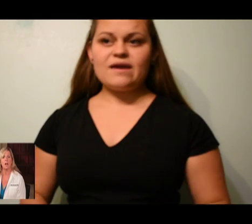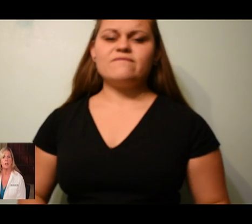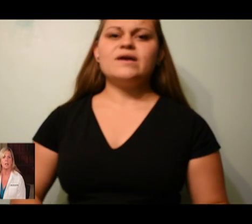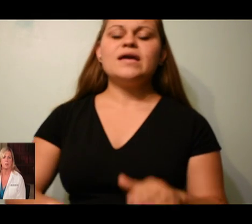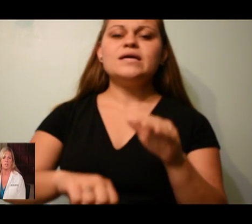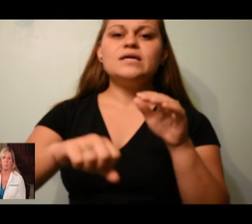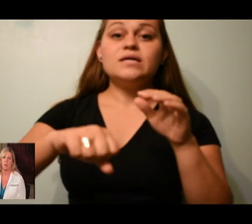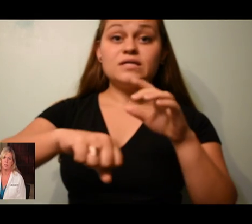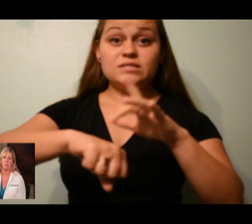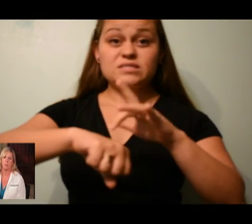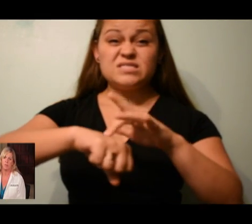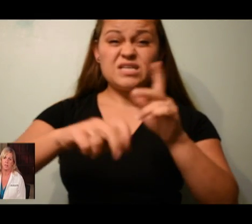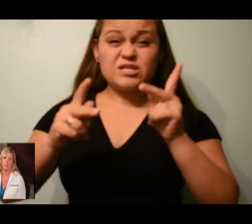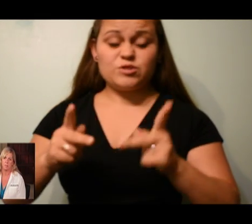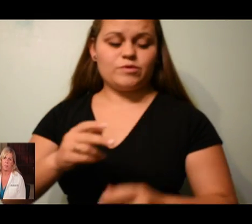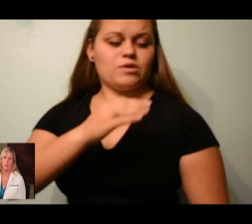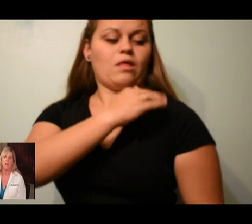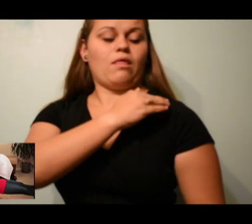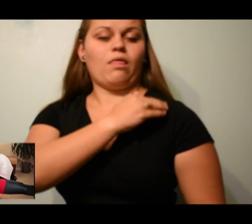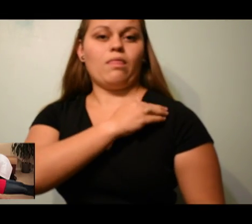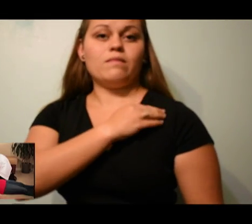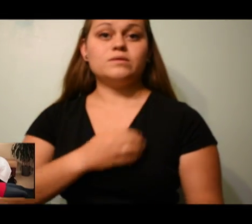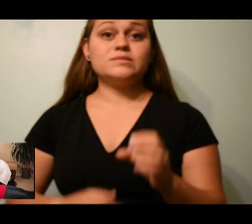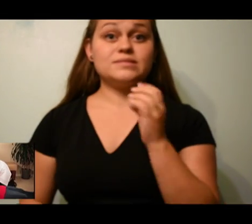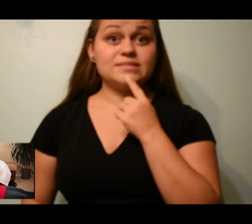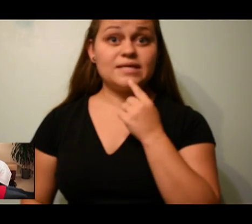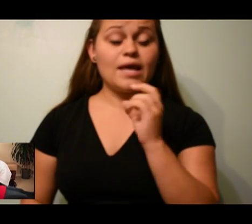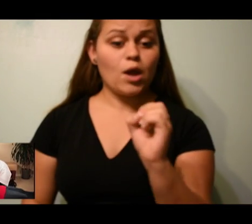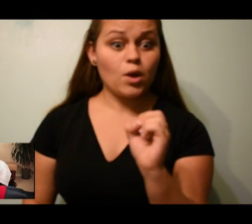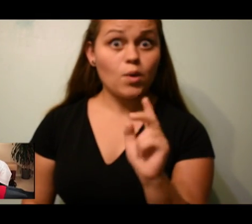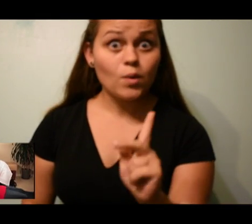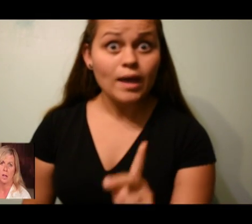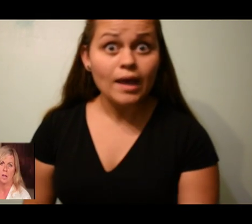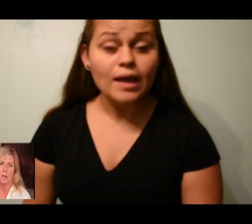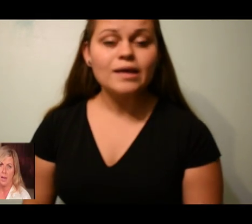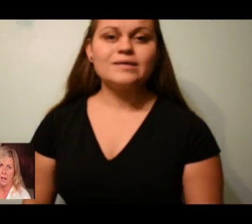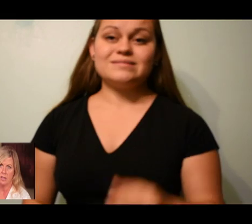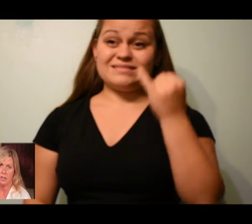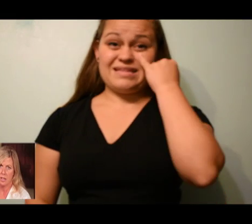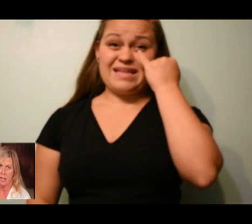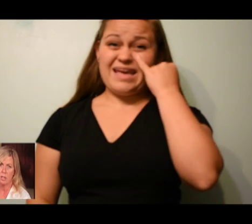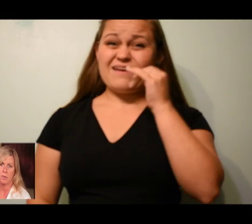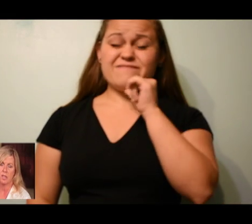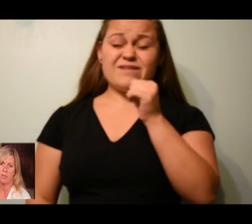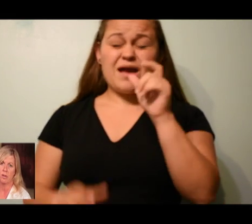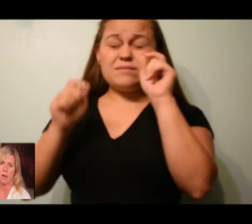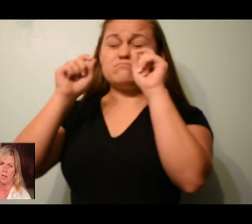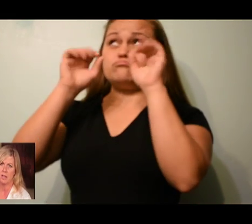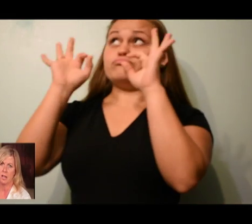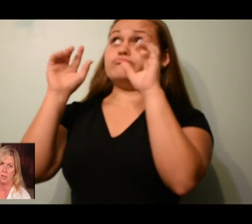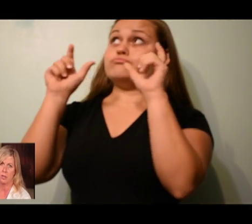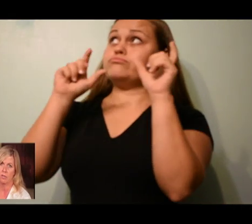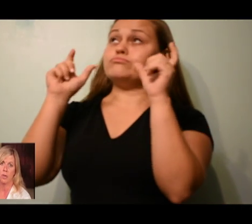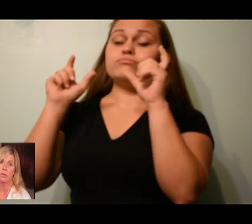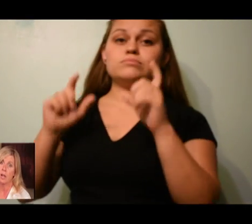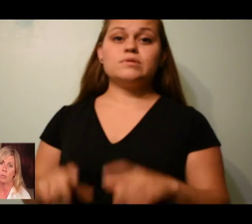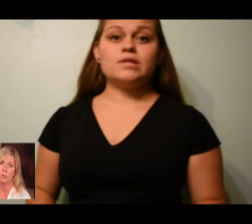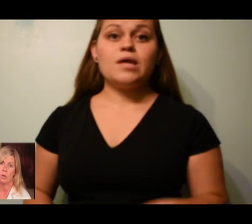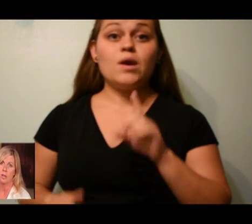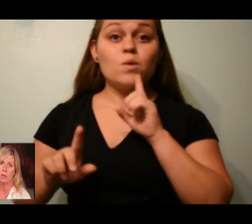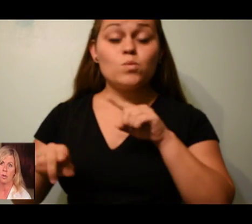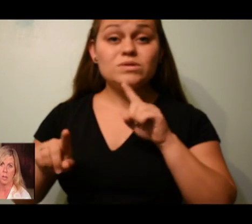you do not get a response from the victim, yell for help. Next, tell a specific bystander to